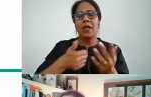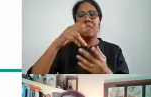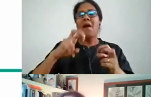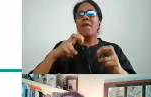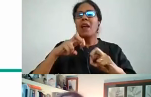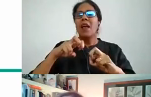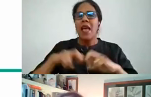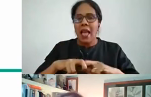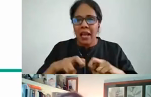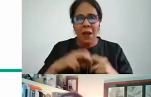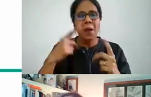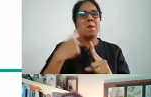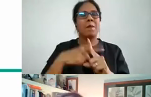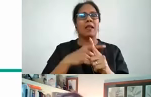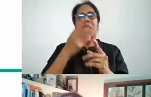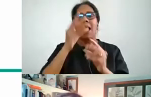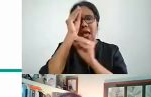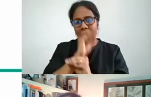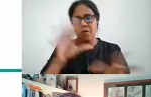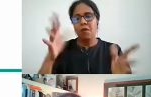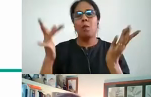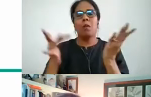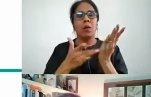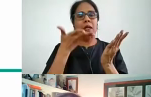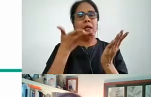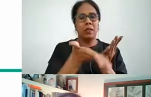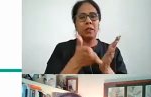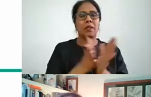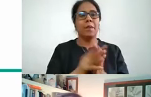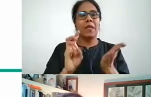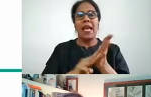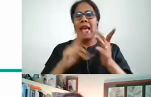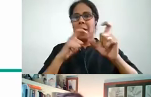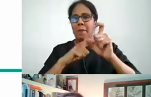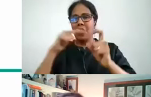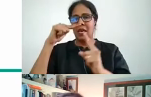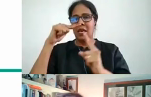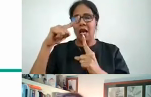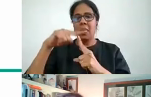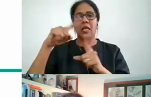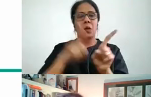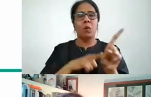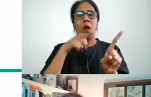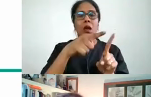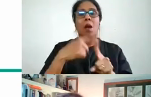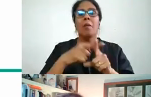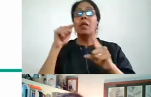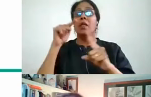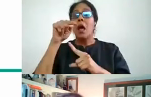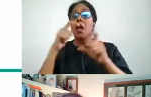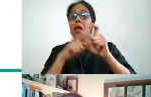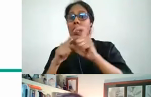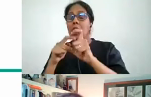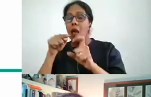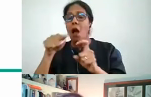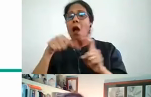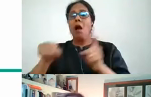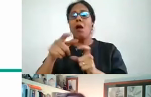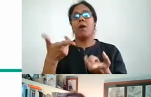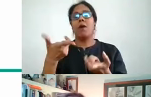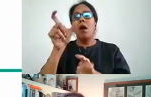IEEE are working together to provide this training to village-level entrepreneurs. And so